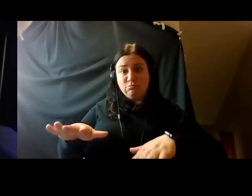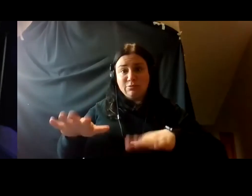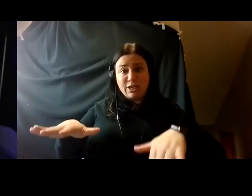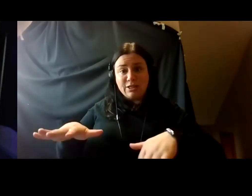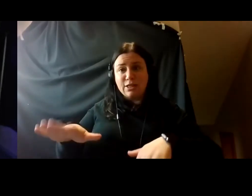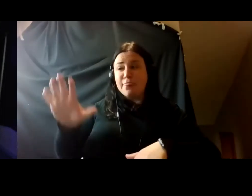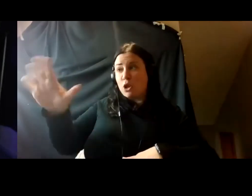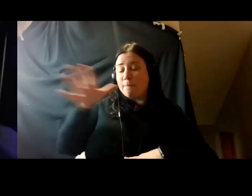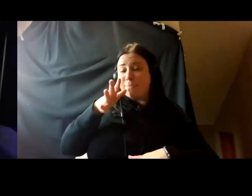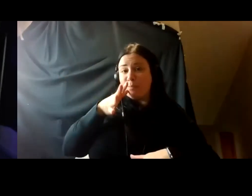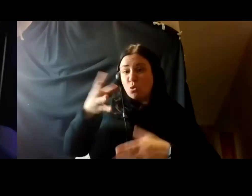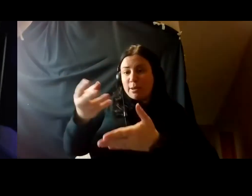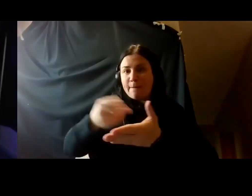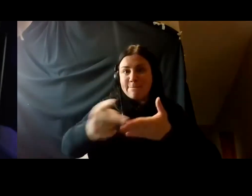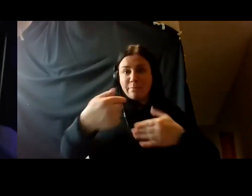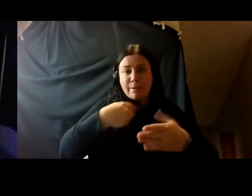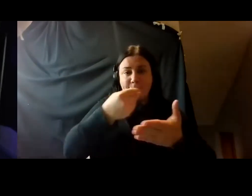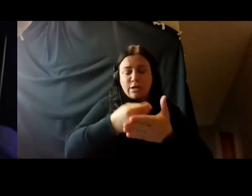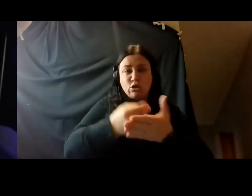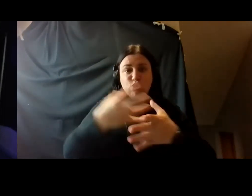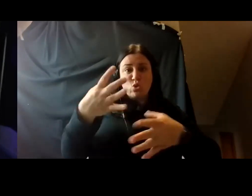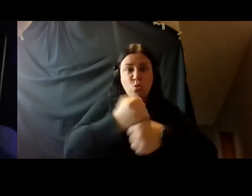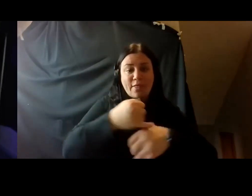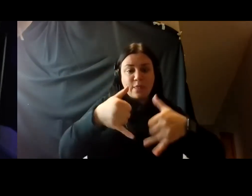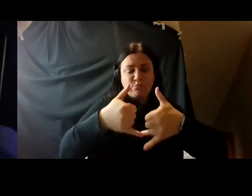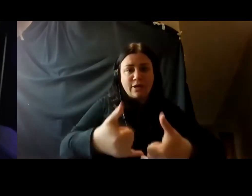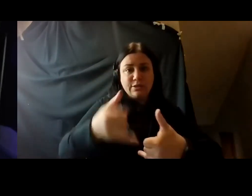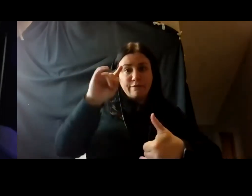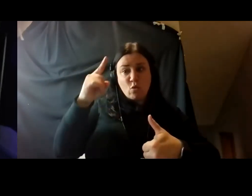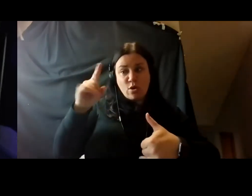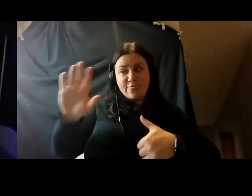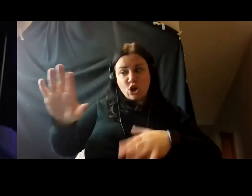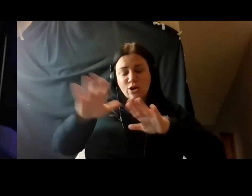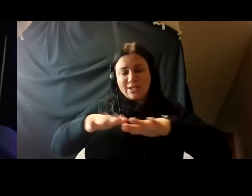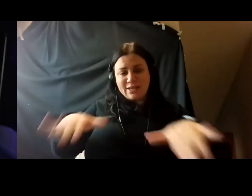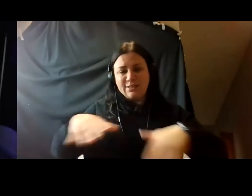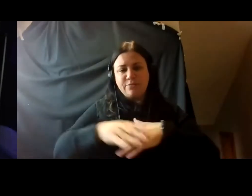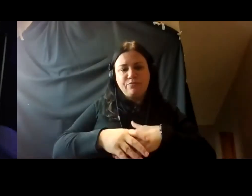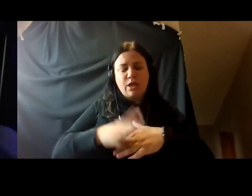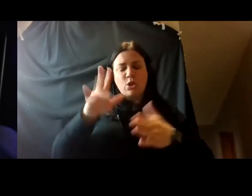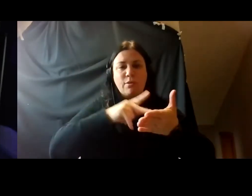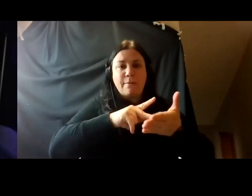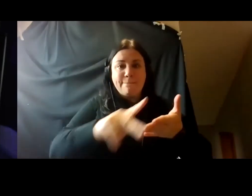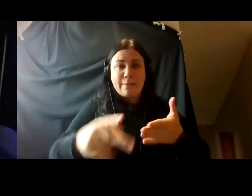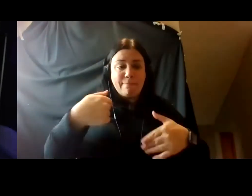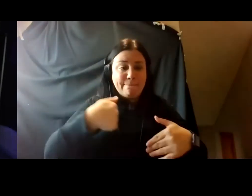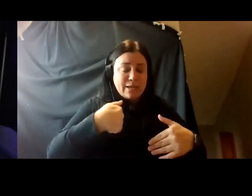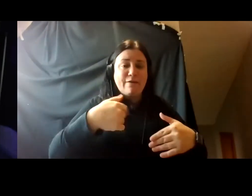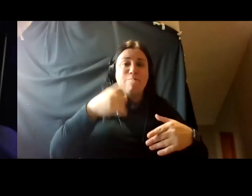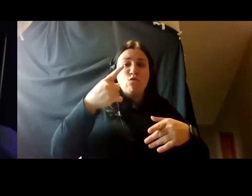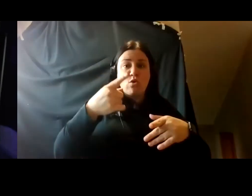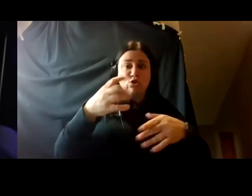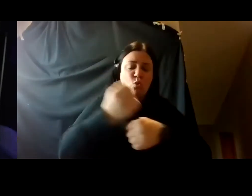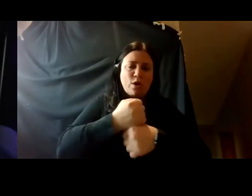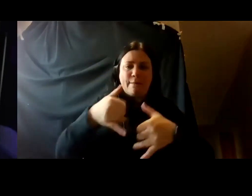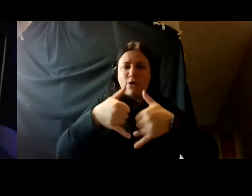Their kid couldn't win it. So I'd be like, yo, just give me like $5. I'll get your kid a prize. They pay me money. That was my little side hustle game. And I would get 5 little ones, sometimes